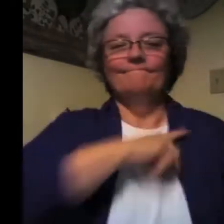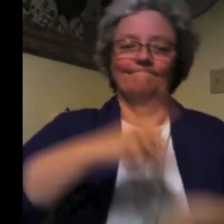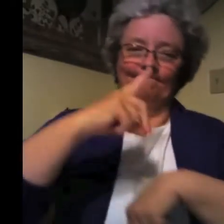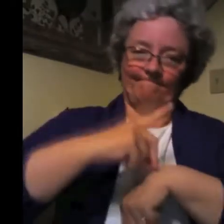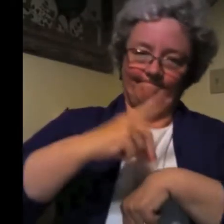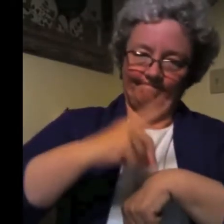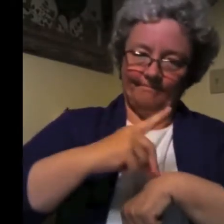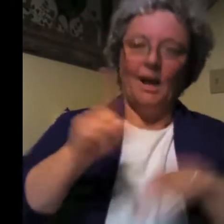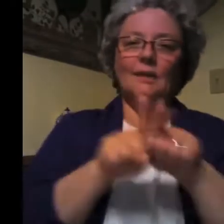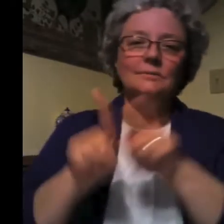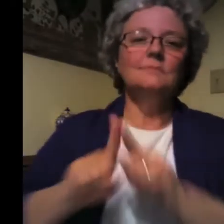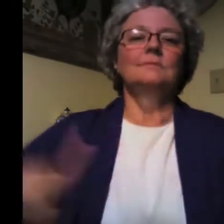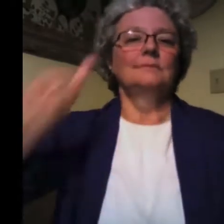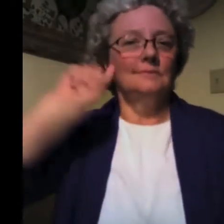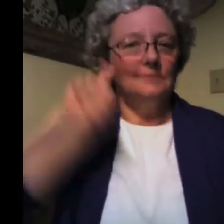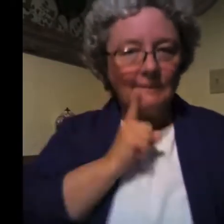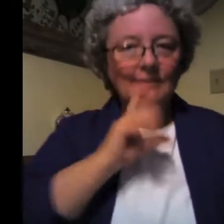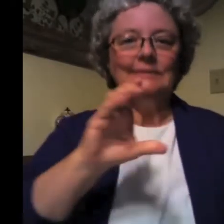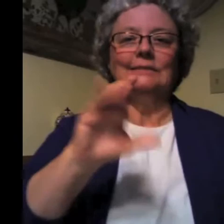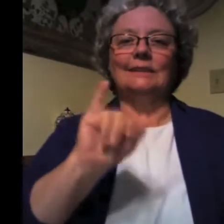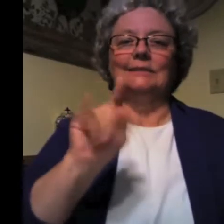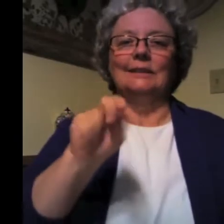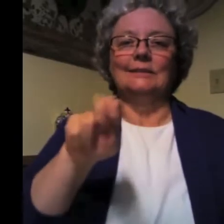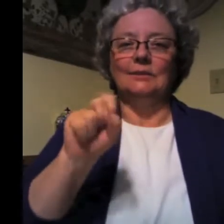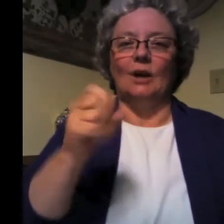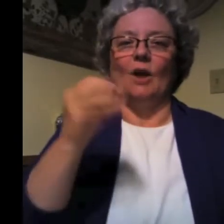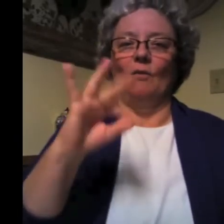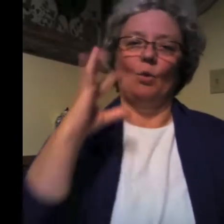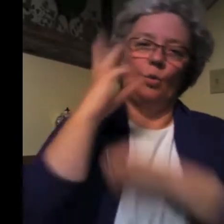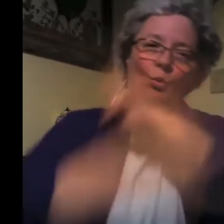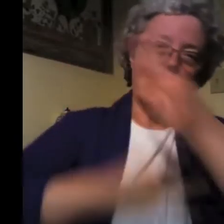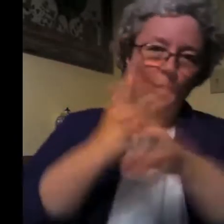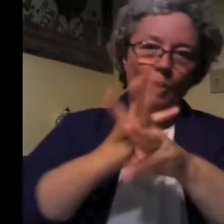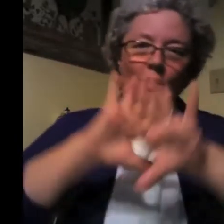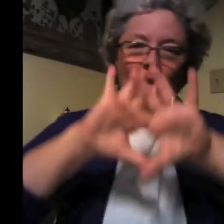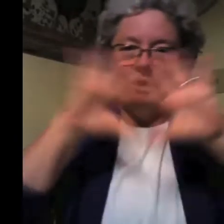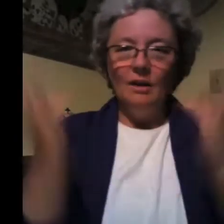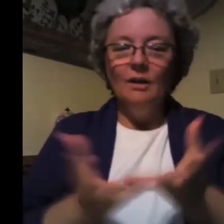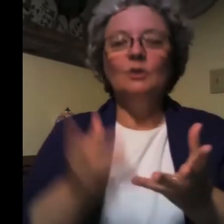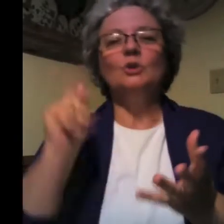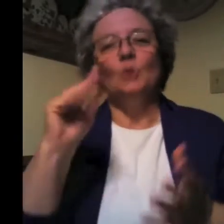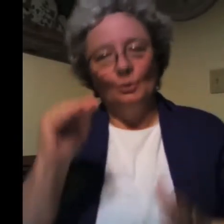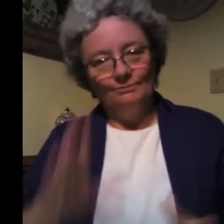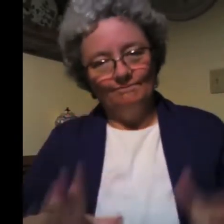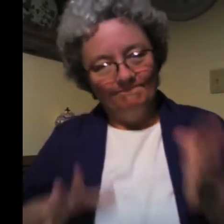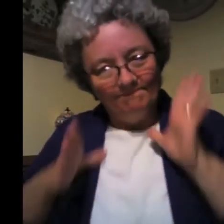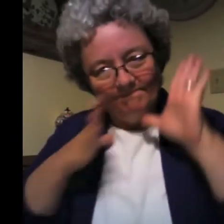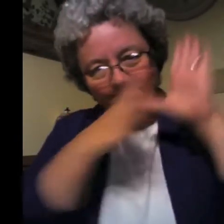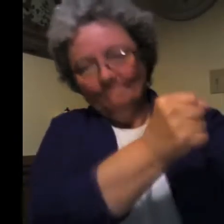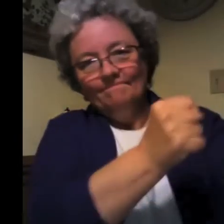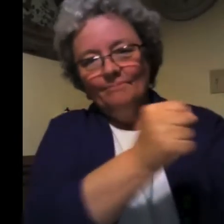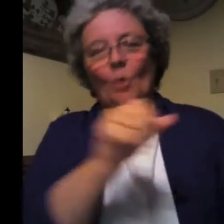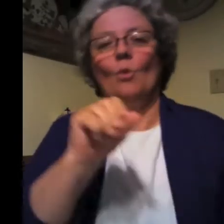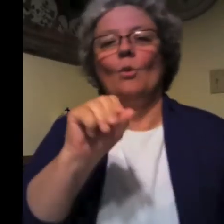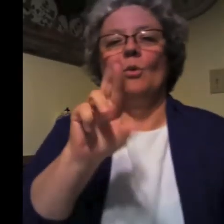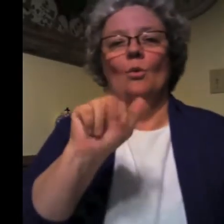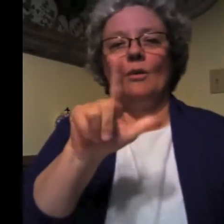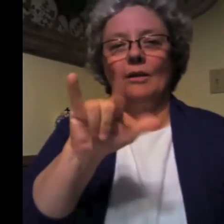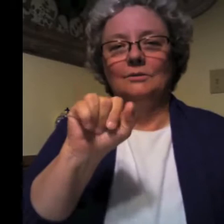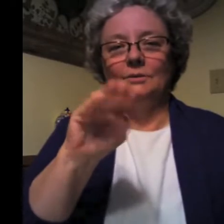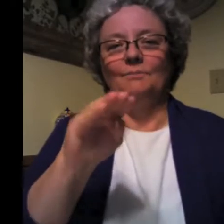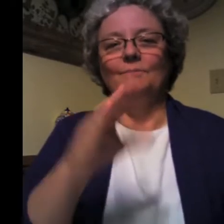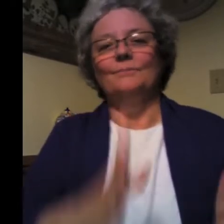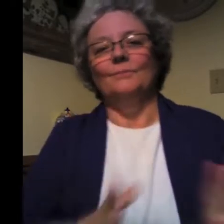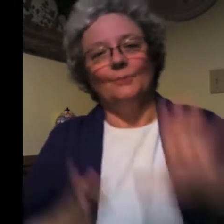our duty as deaf citizens of the world to get rid of oralism.